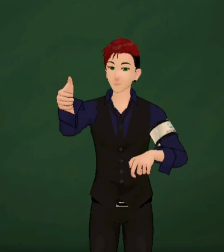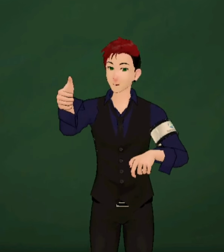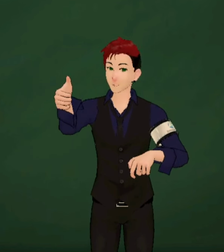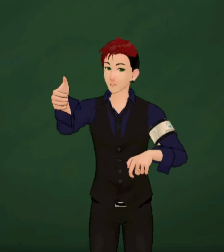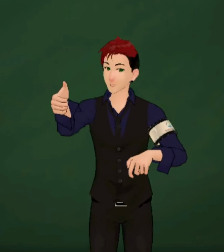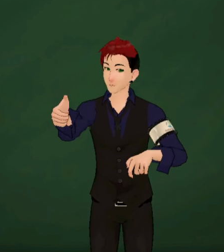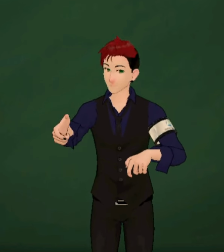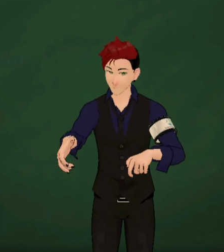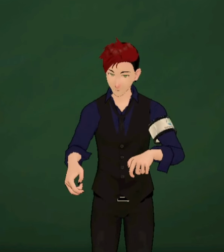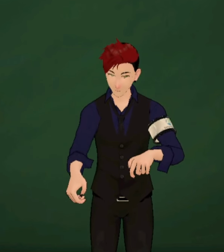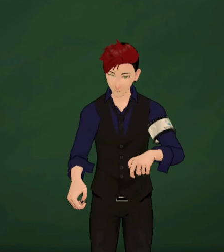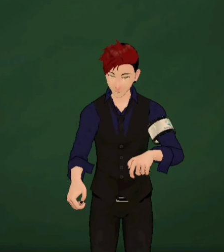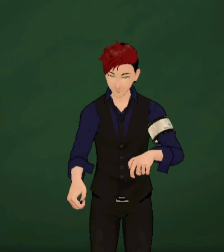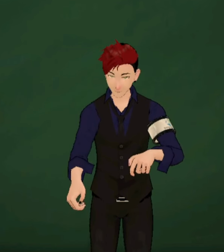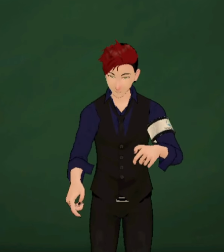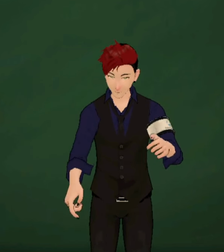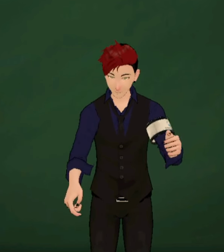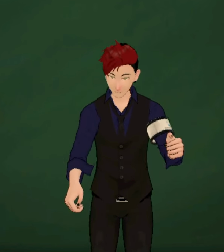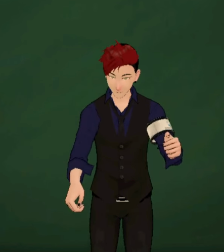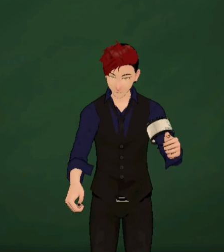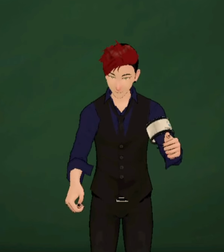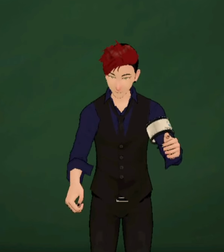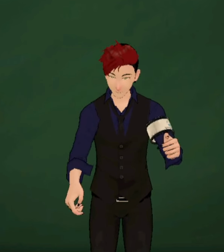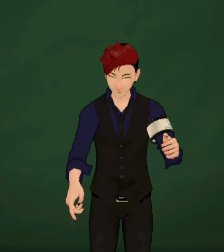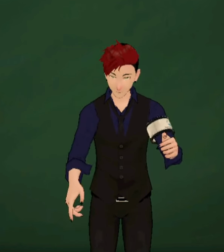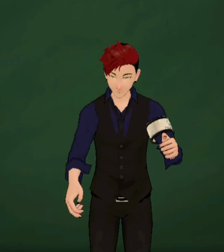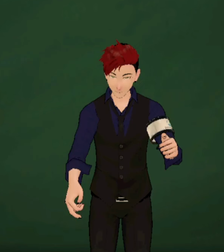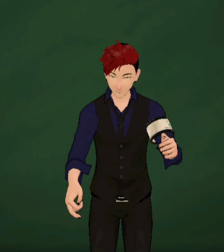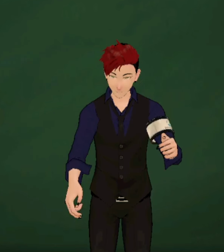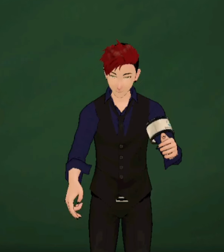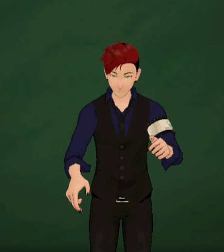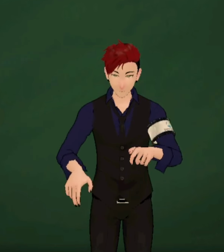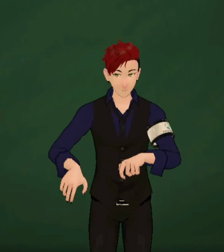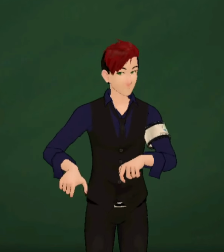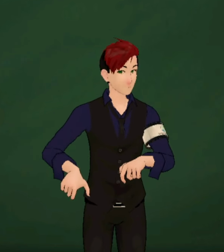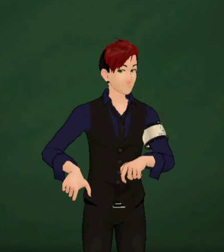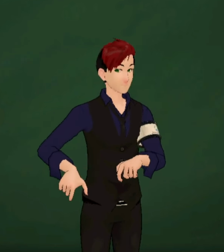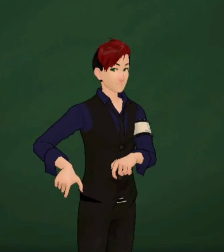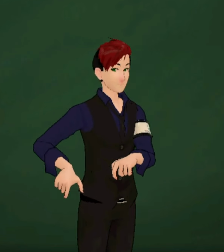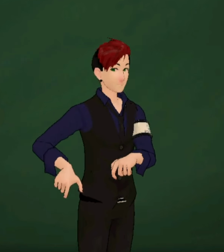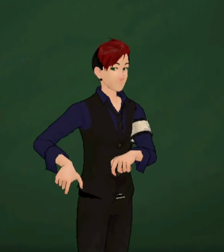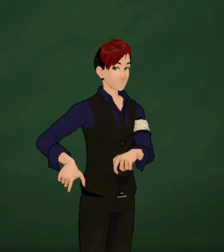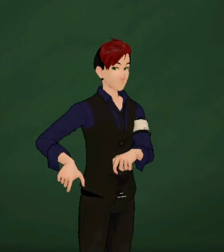we go. Oh no. I'm not gonna get any of these. It's okay.